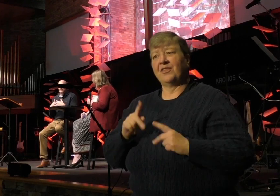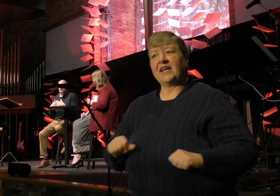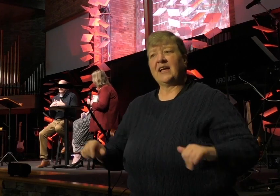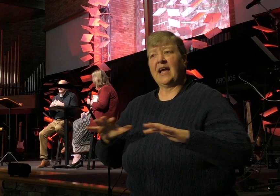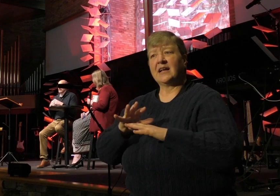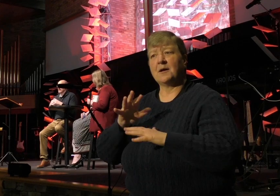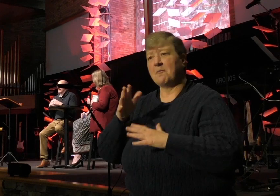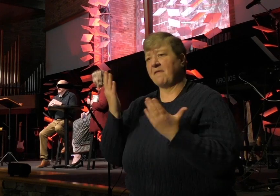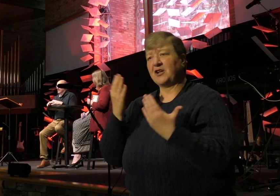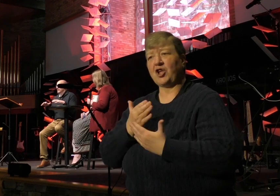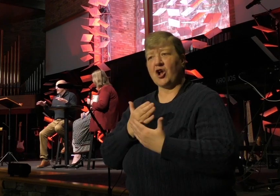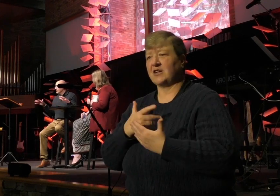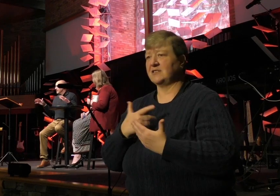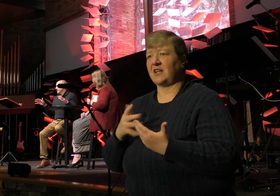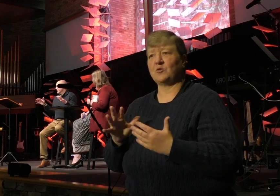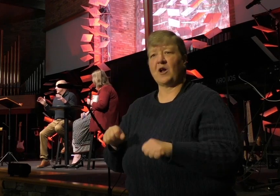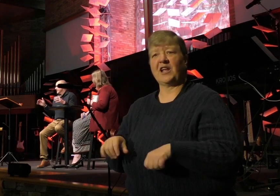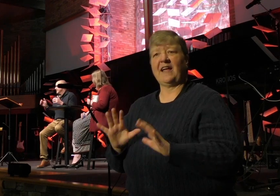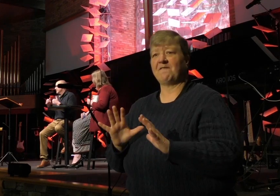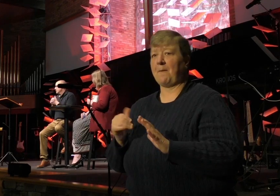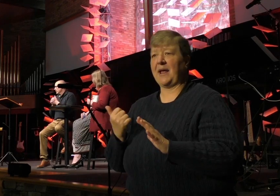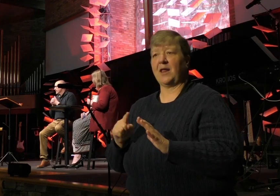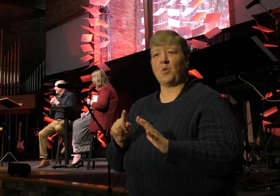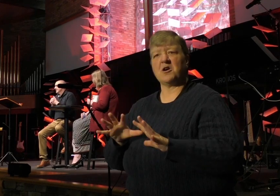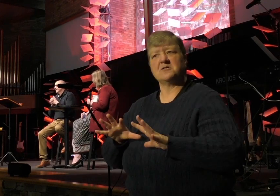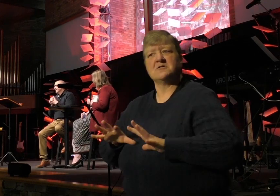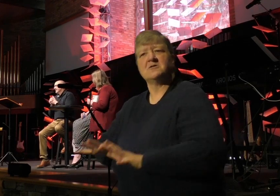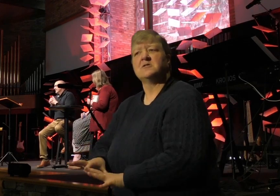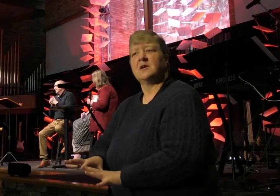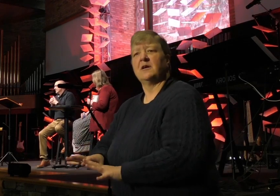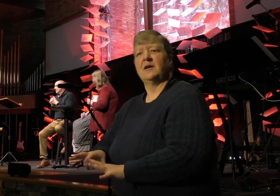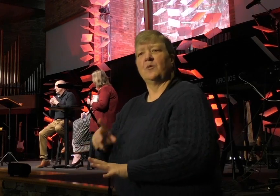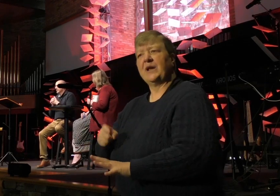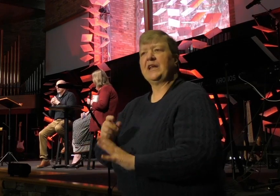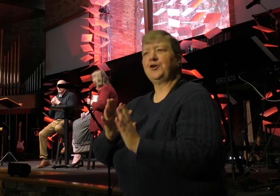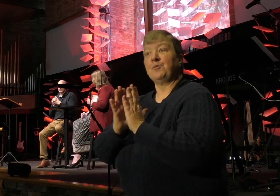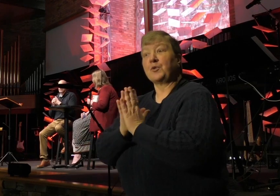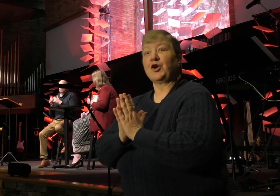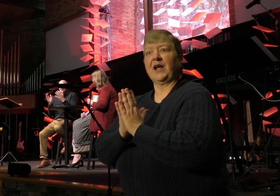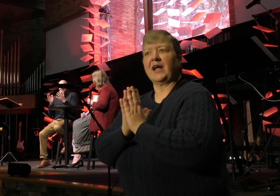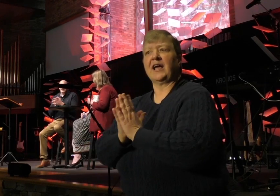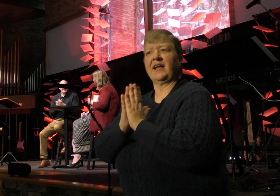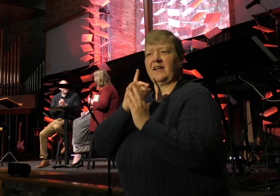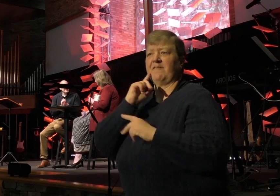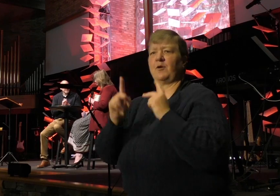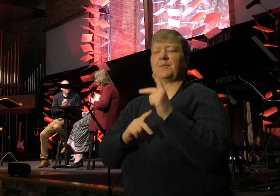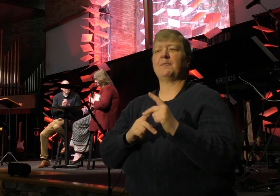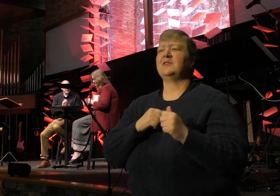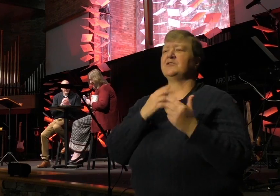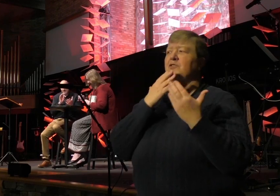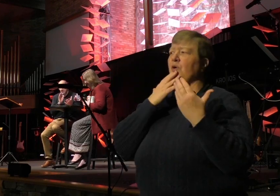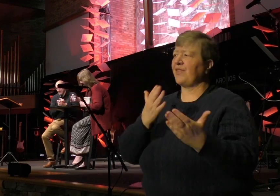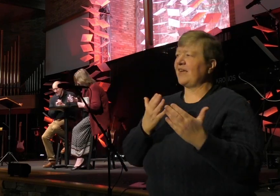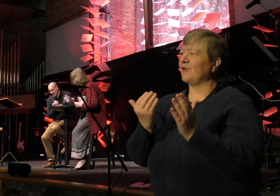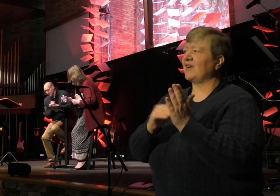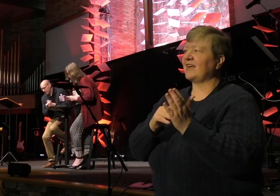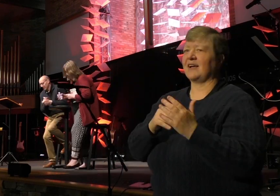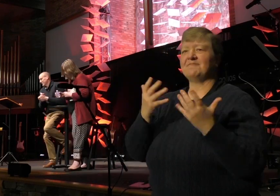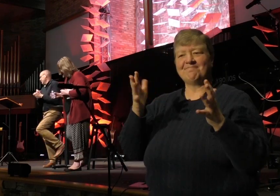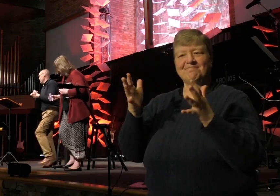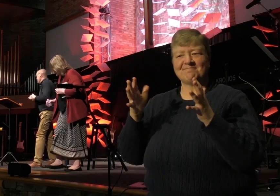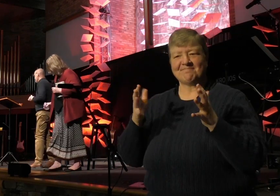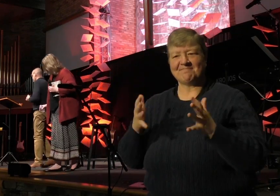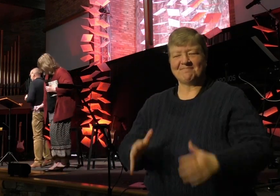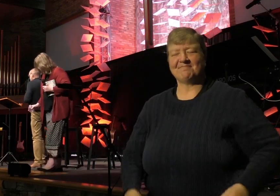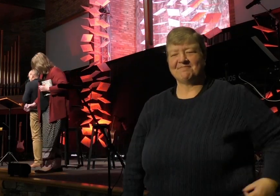to come into the kingdom of light. And we need to be on our knees praying for people. So again, let's thank Kirsten for coming up. Thank you so